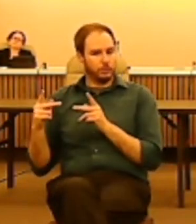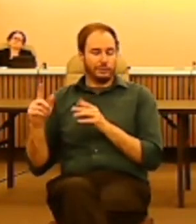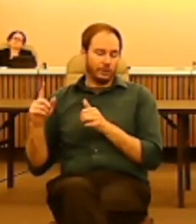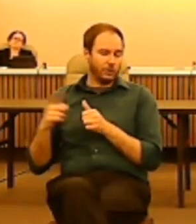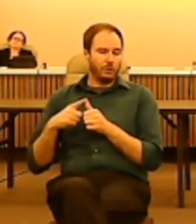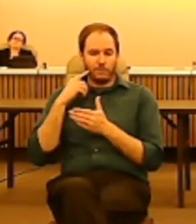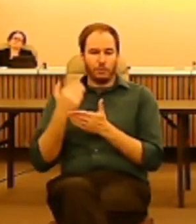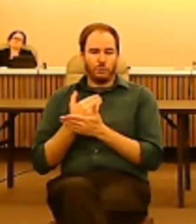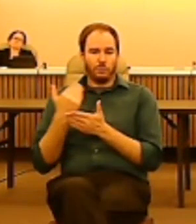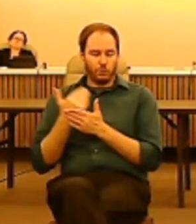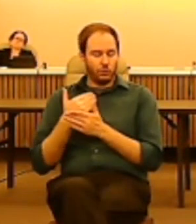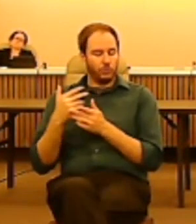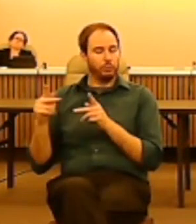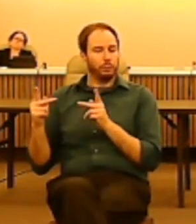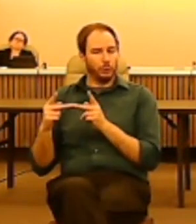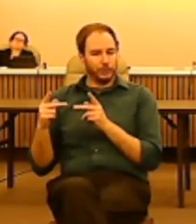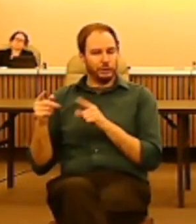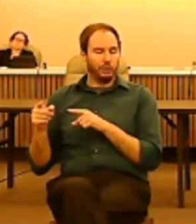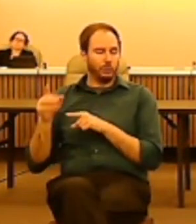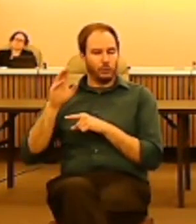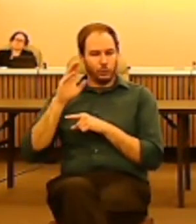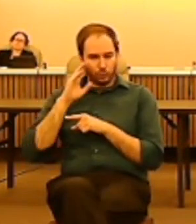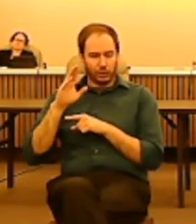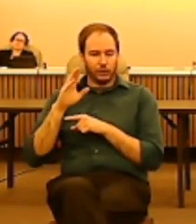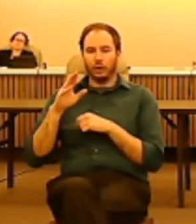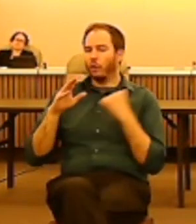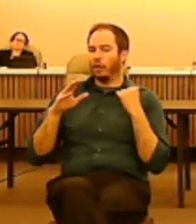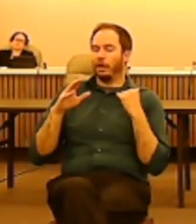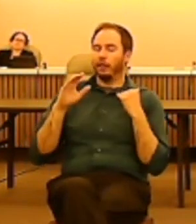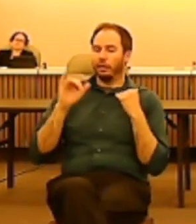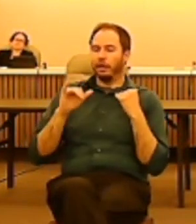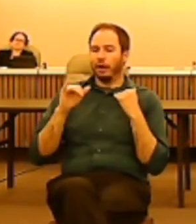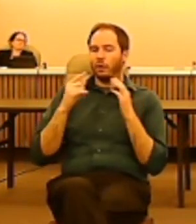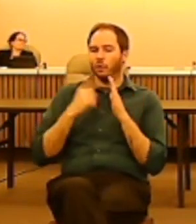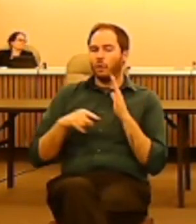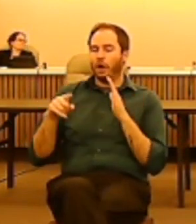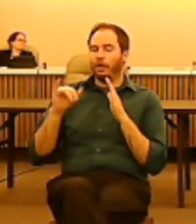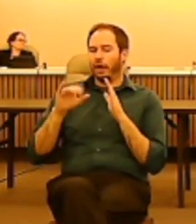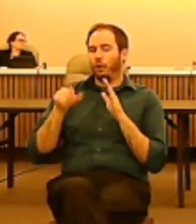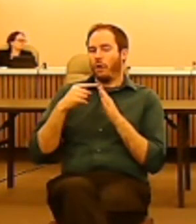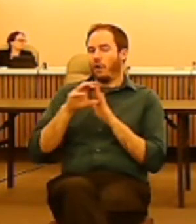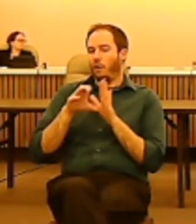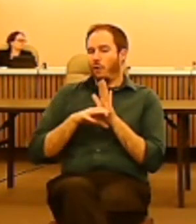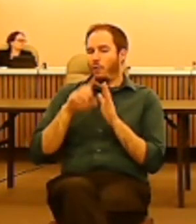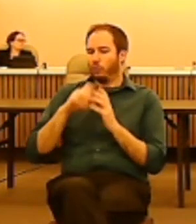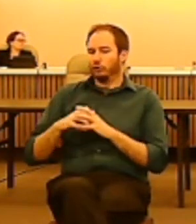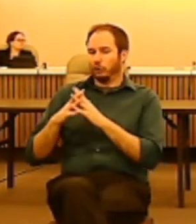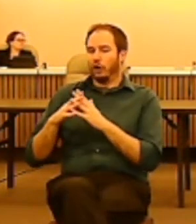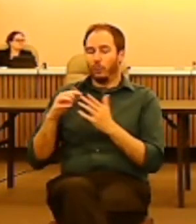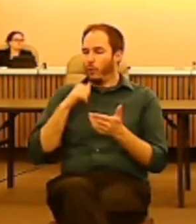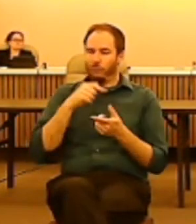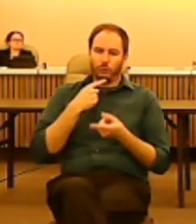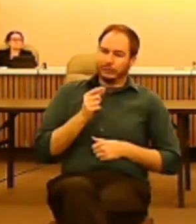of a new permit, that's when they will be. That's met- when those meet with codes, us. that's when they kick in anyways. We don't Mhm. have to state